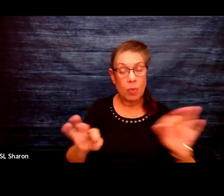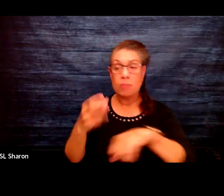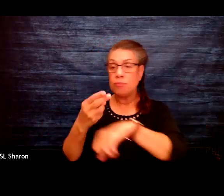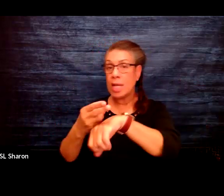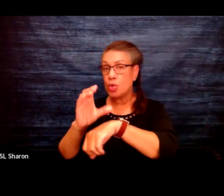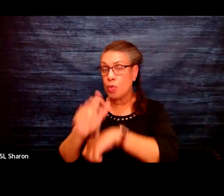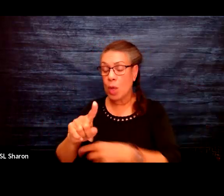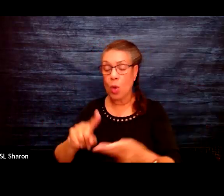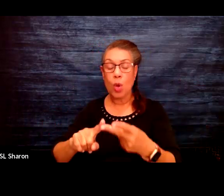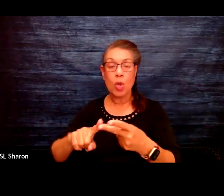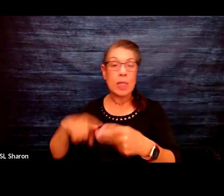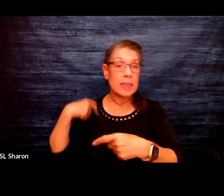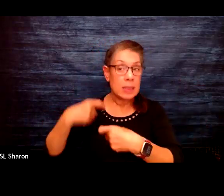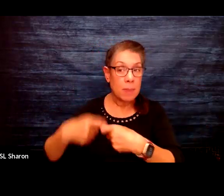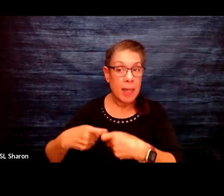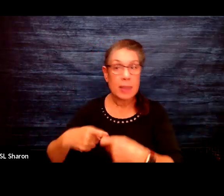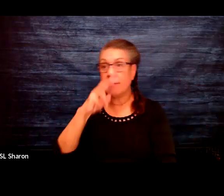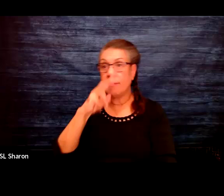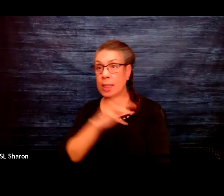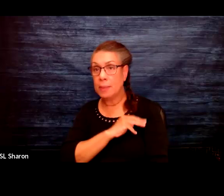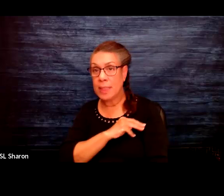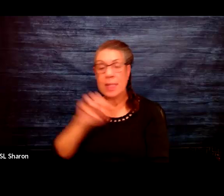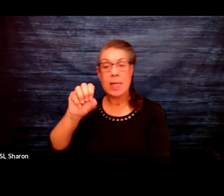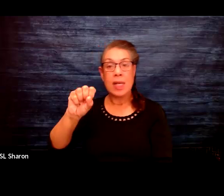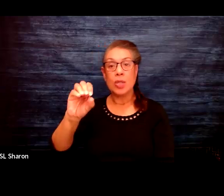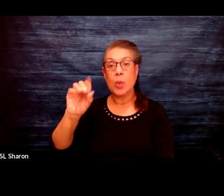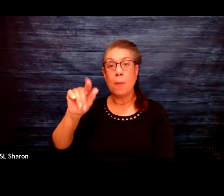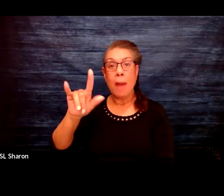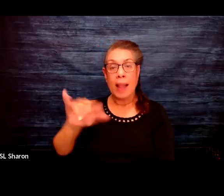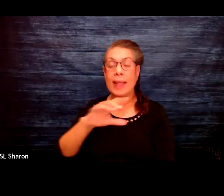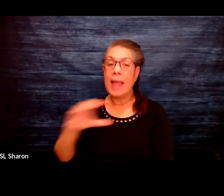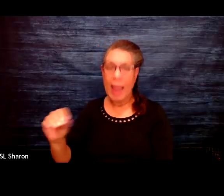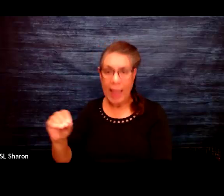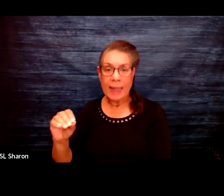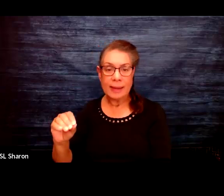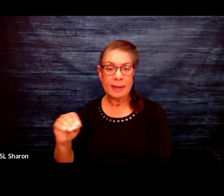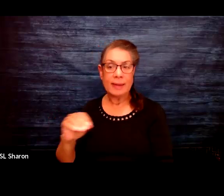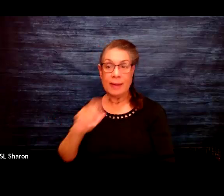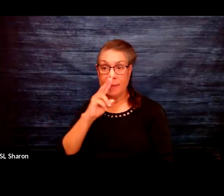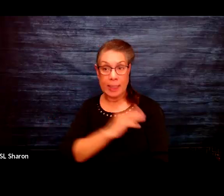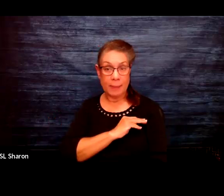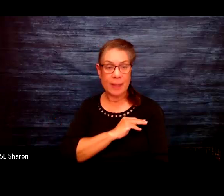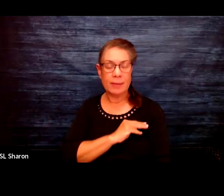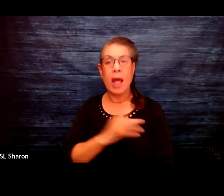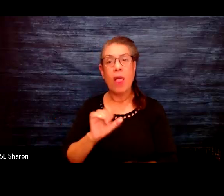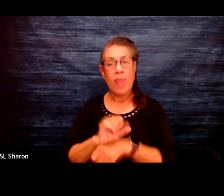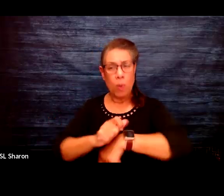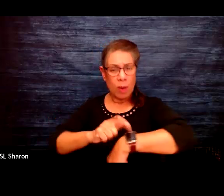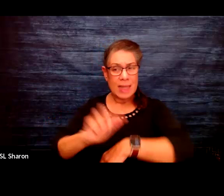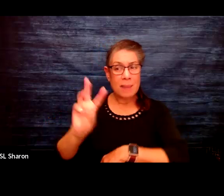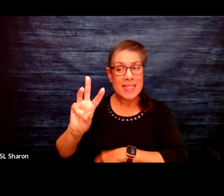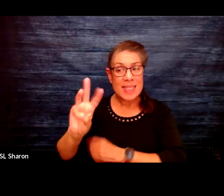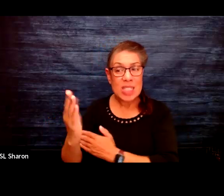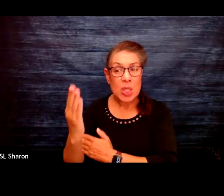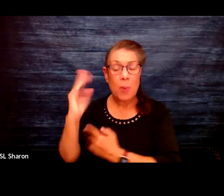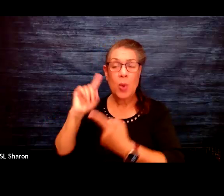Creole, Spanish, Vietnamese, Somali, and Chinese. Students worked the polls from 6 a.m. until 2